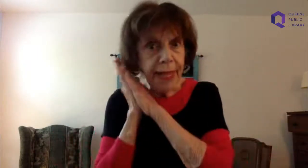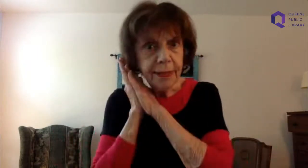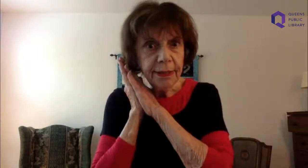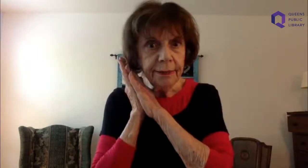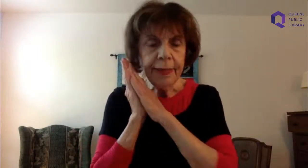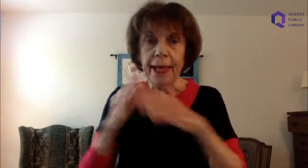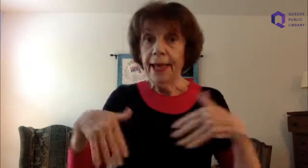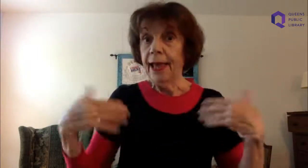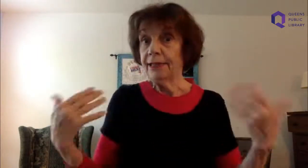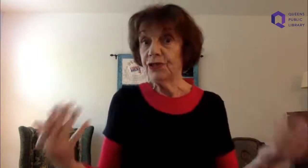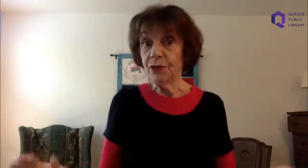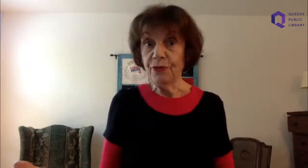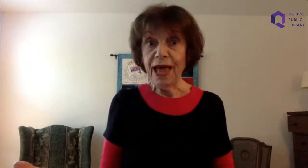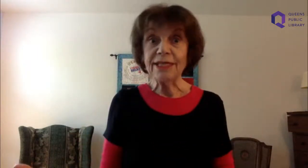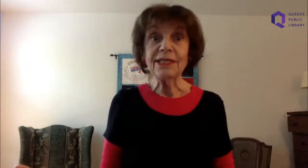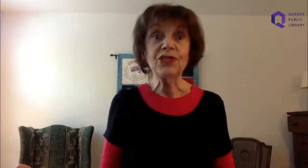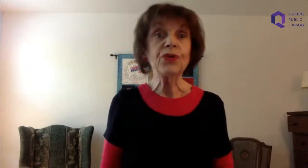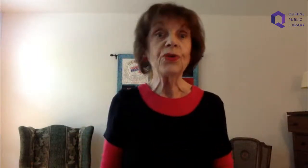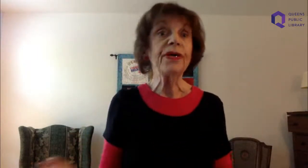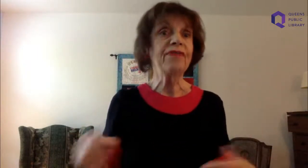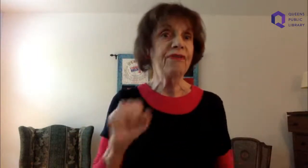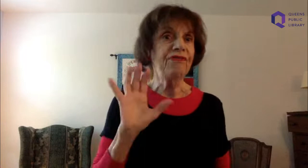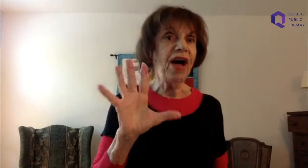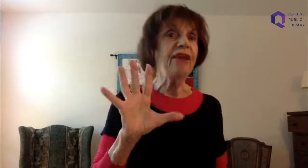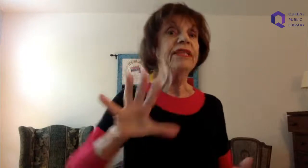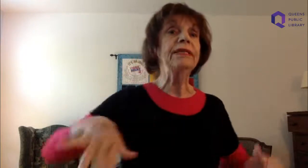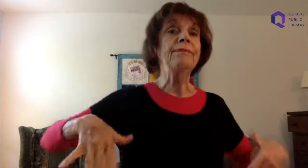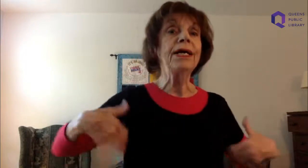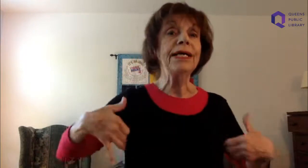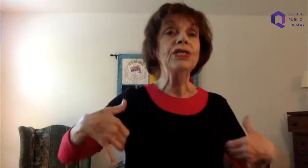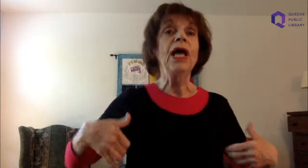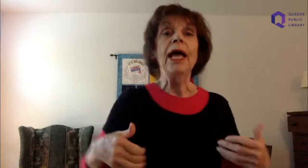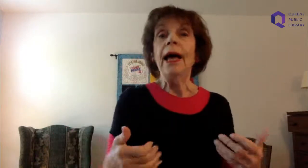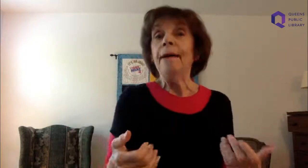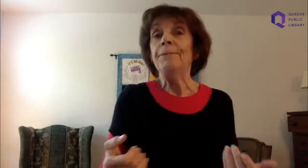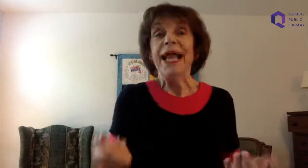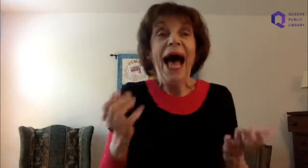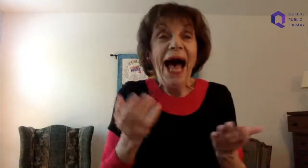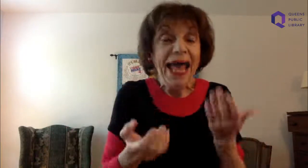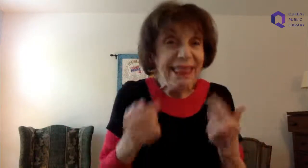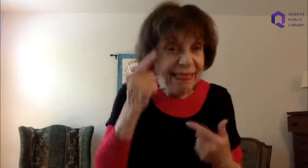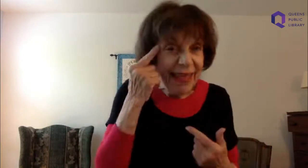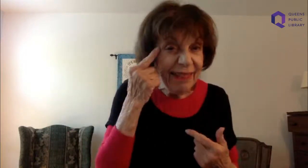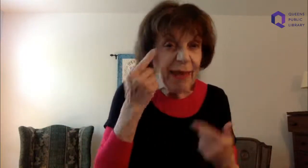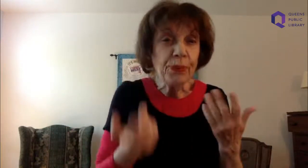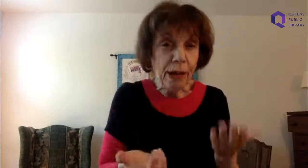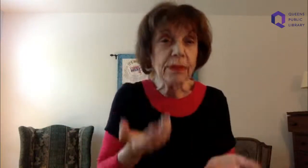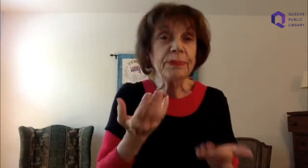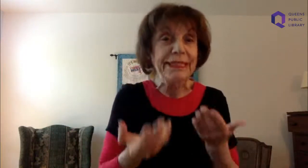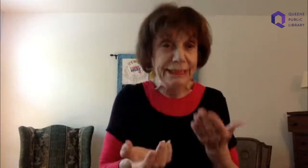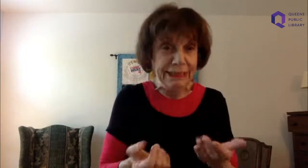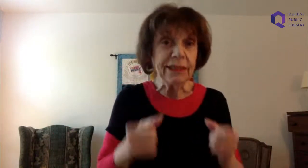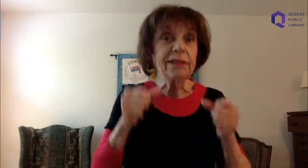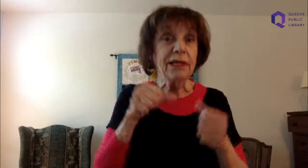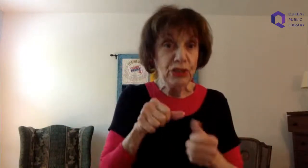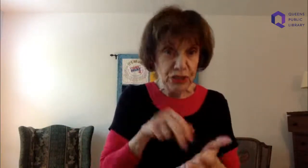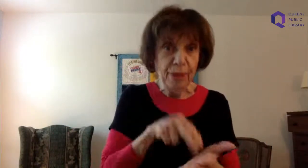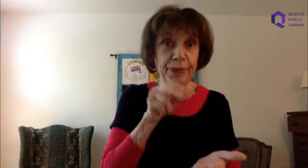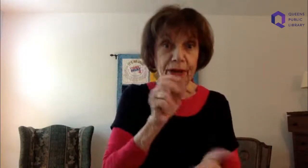bed. So that's the story of the five little monkeys. But I think they probably still jumping